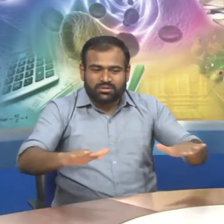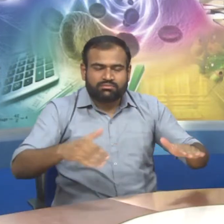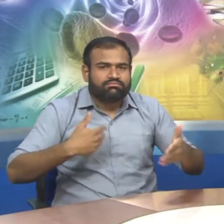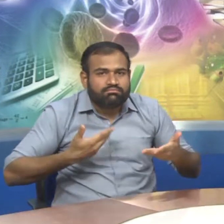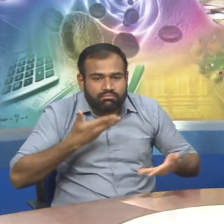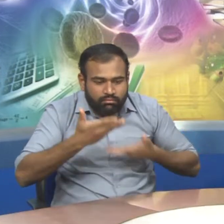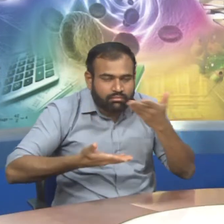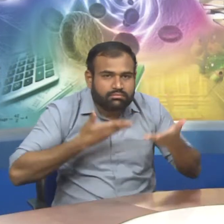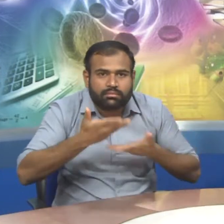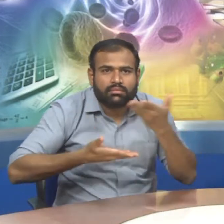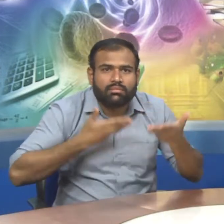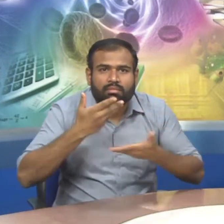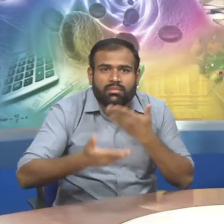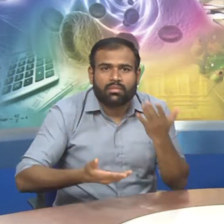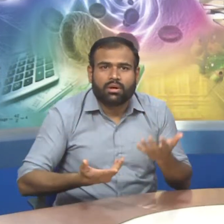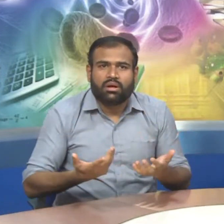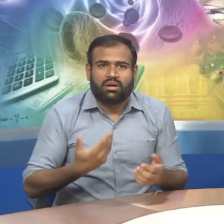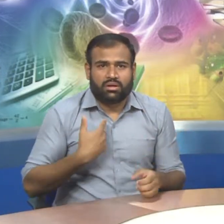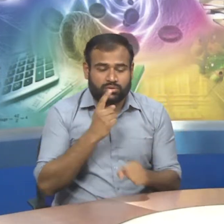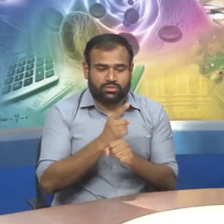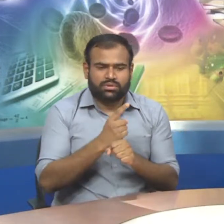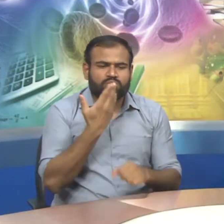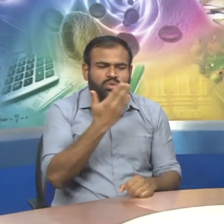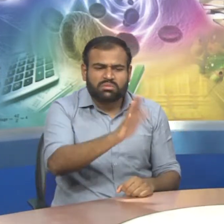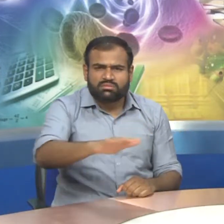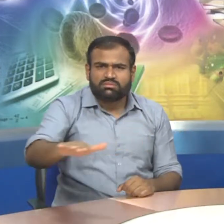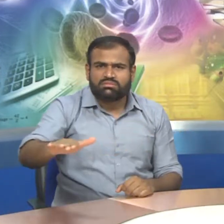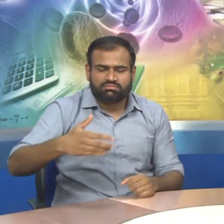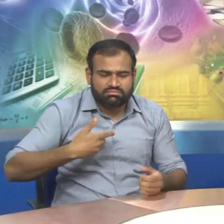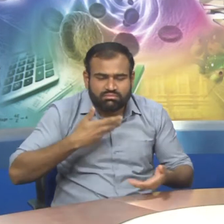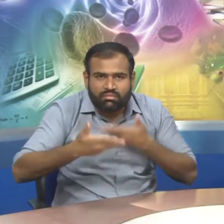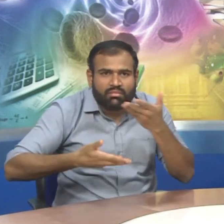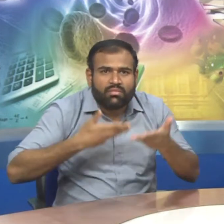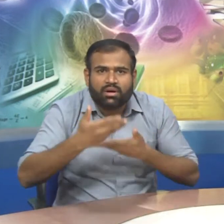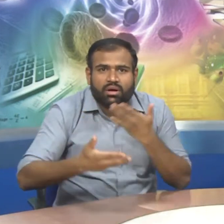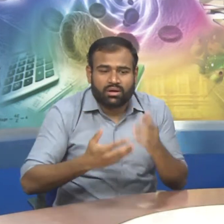And teacher teach child. It means teacher is teaching students.